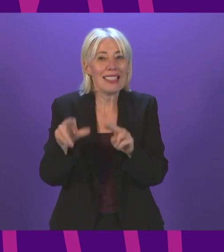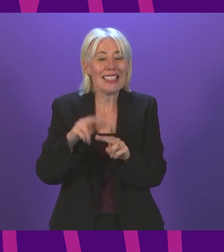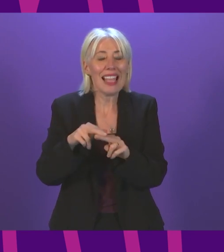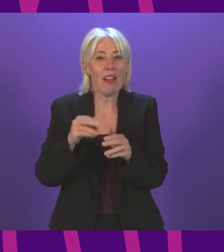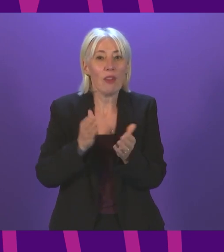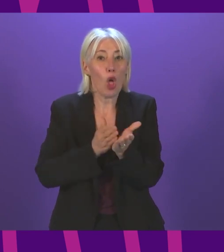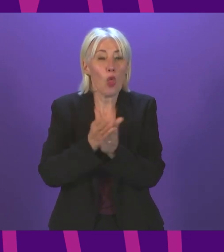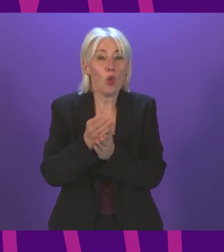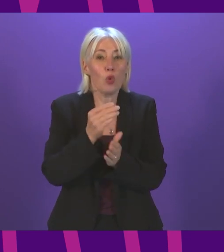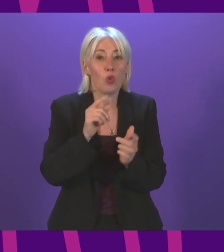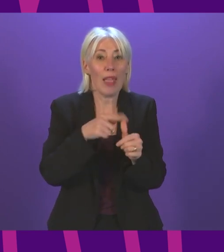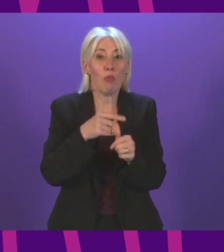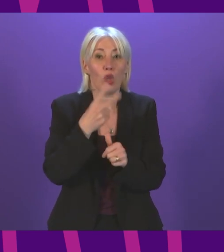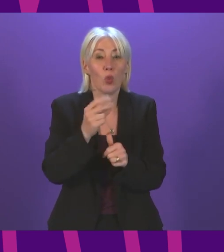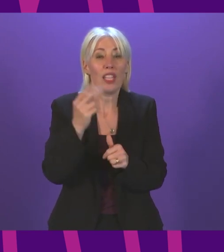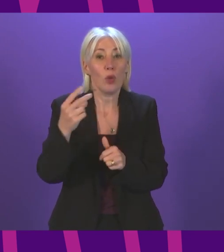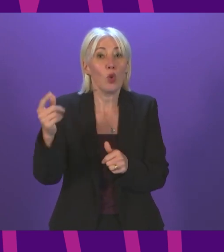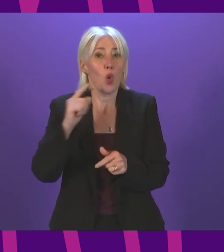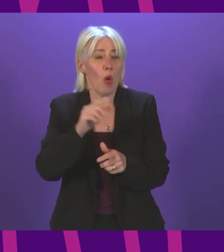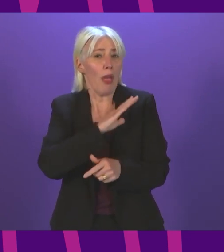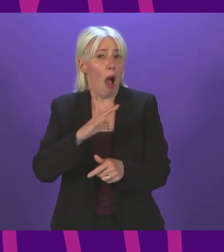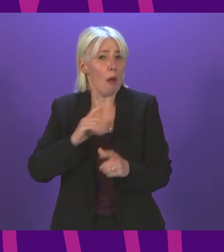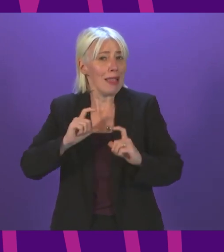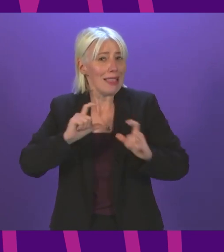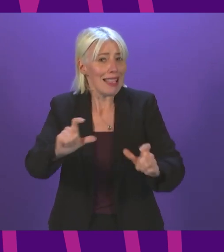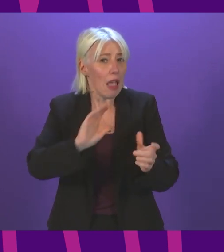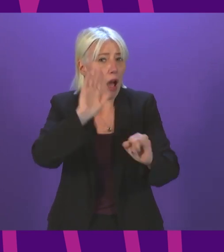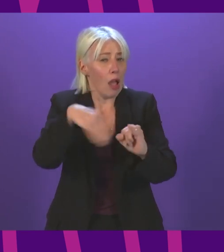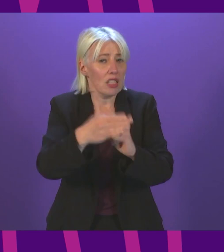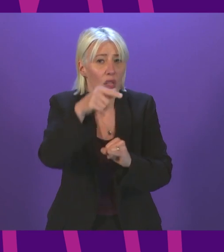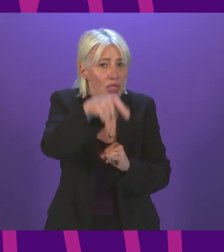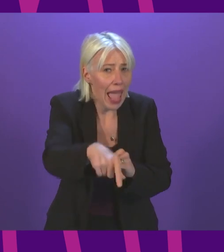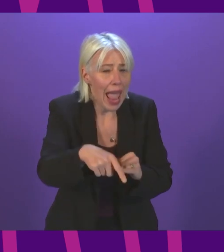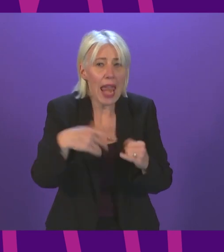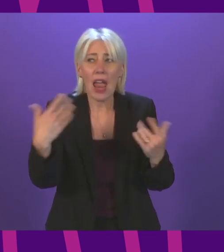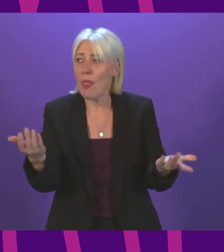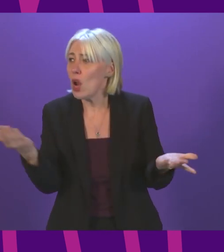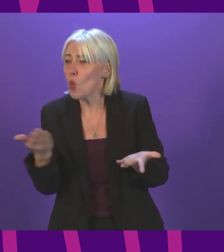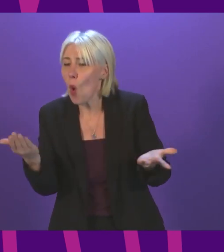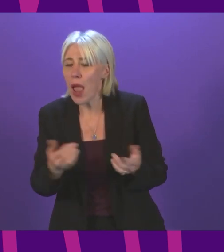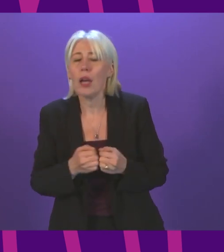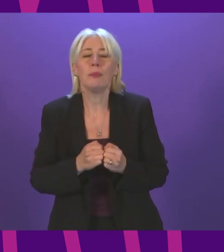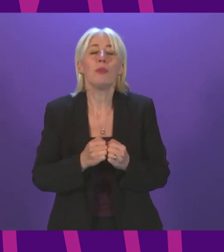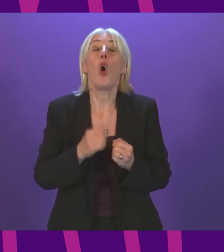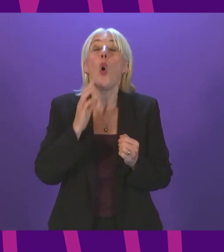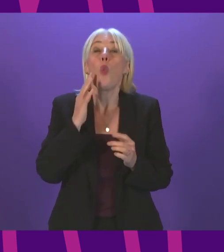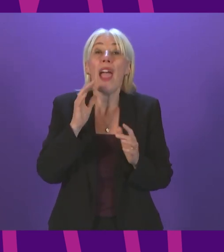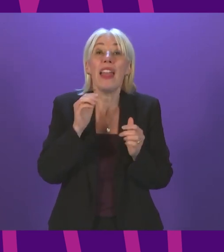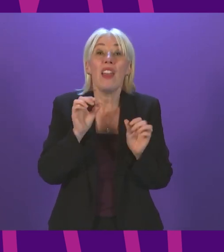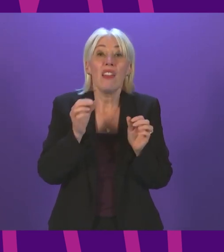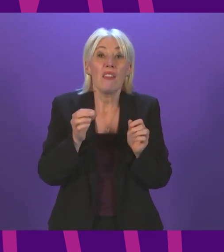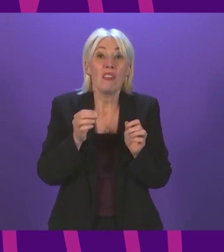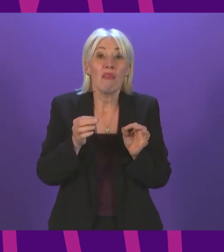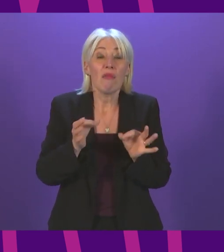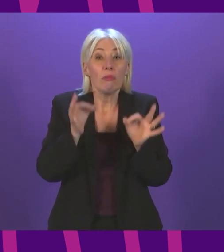military personnel be deployed, and when will members be made aware of that? So I will send the final detail to members, once that has